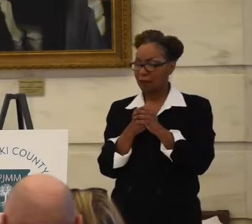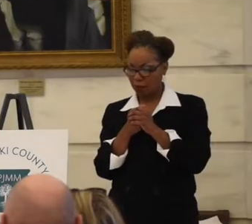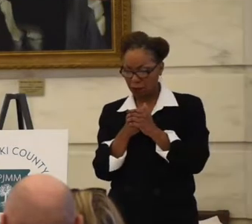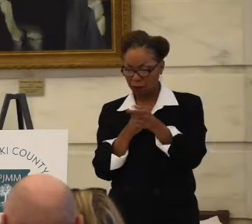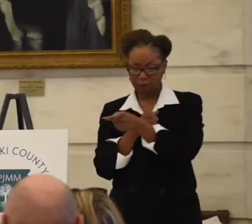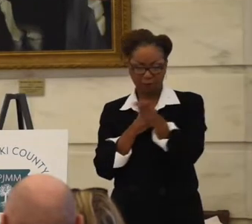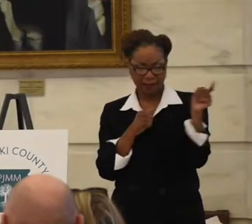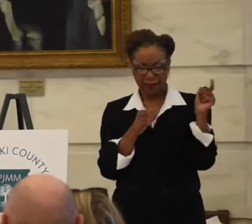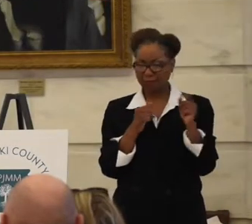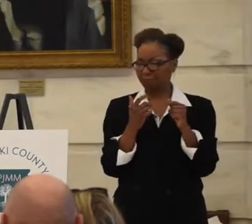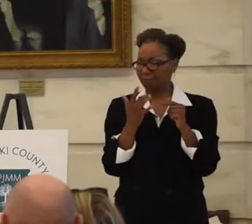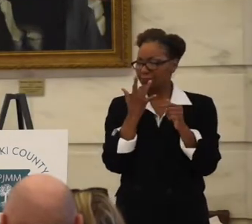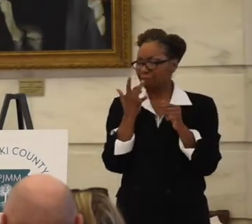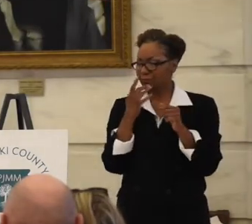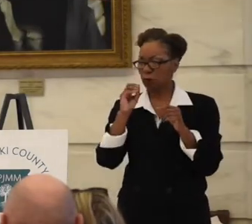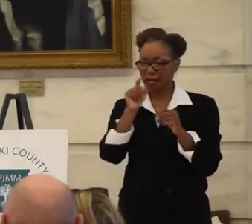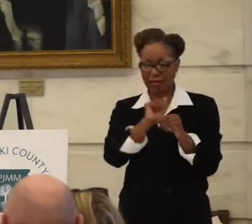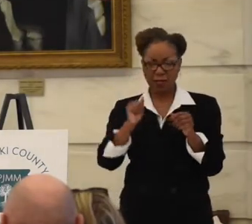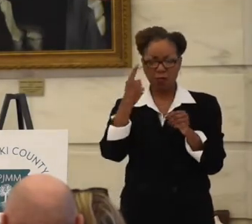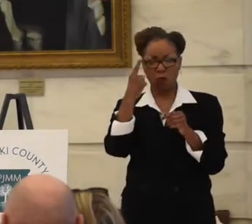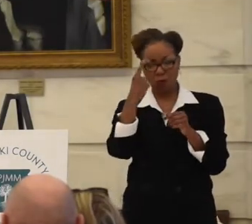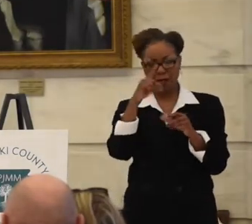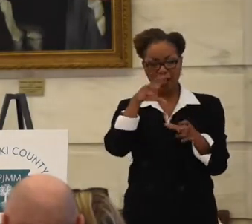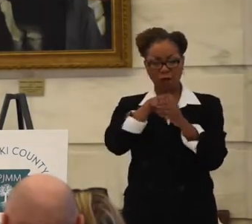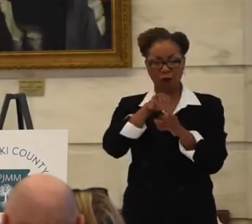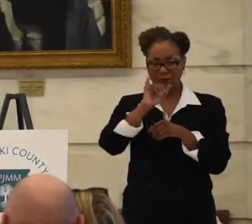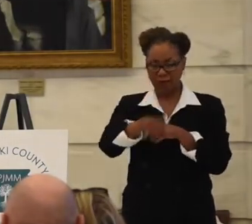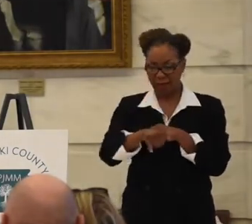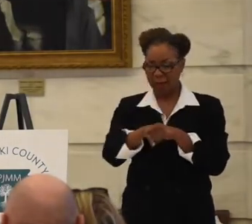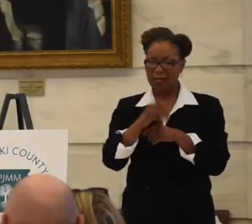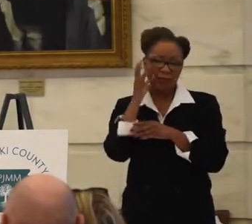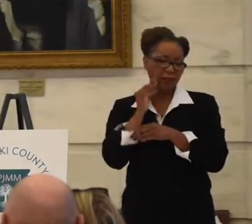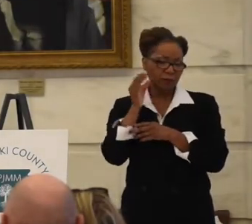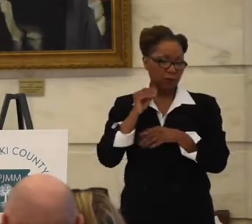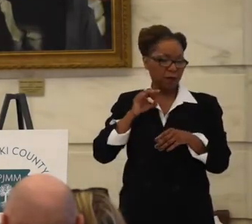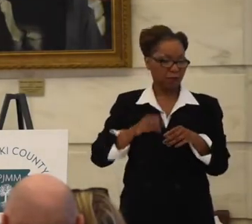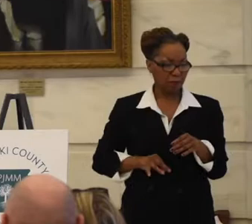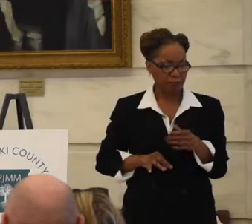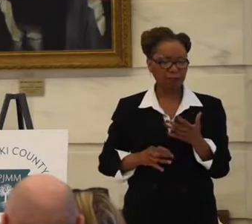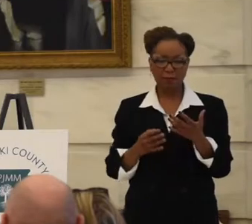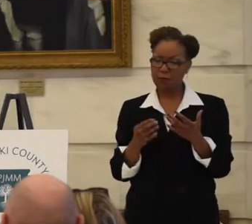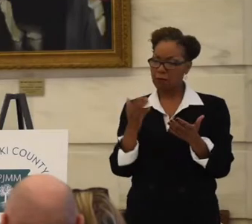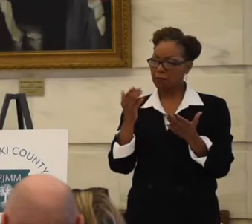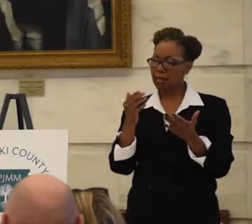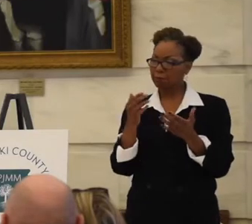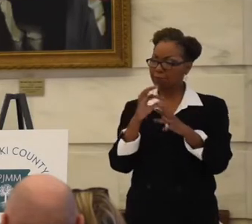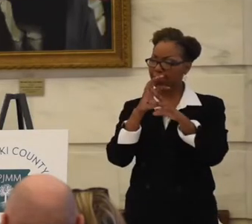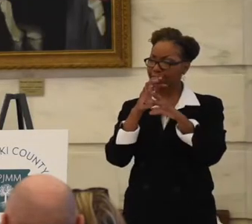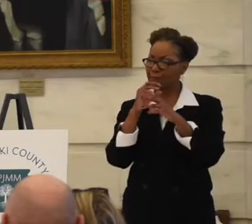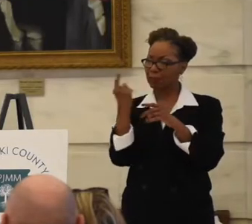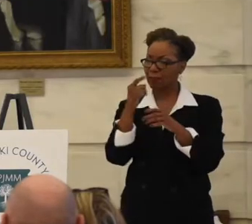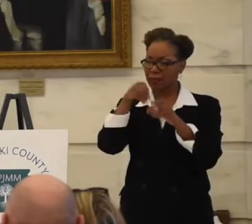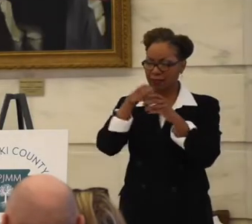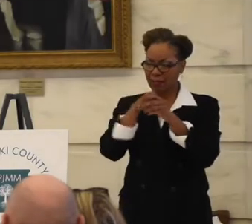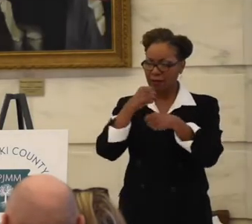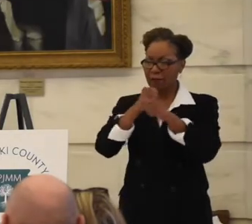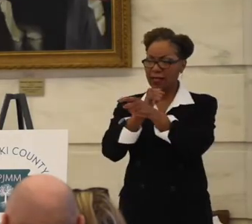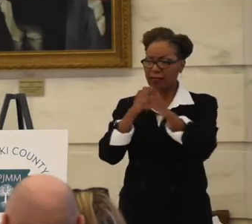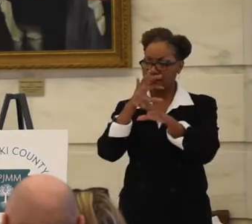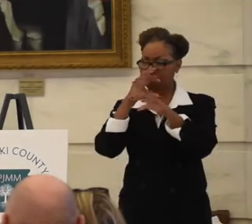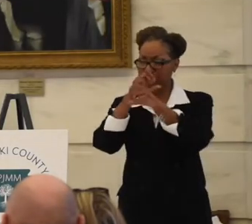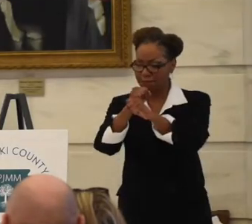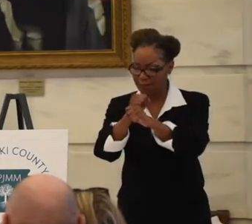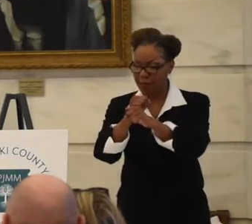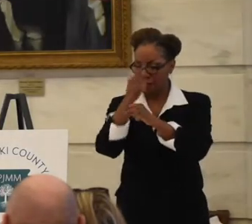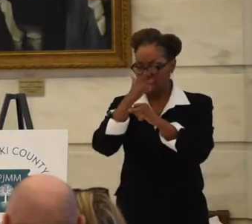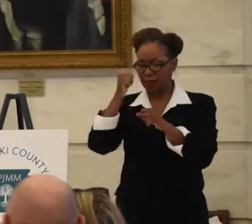Anyone involved in this project that experiences privilege has to have something in them that makes them interested in this kind of work. Something that allows them to be sympathetic